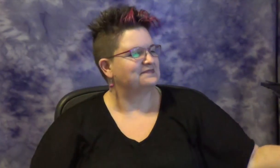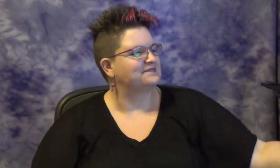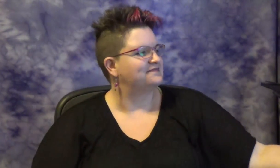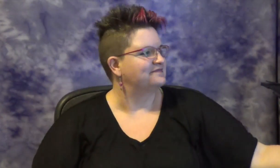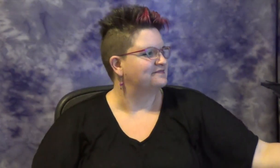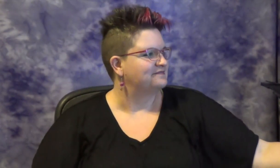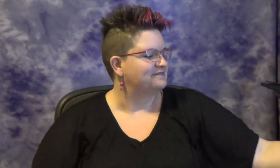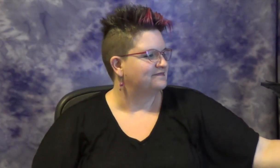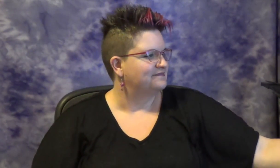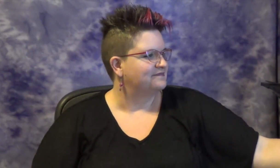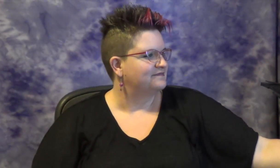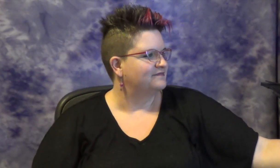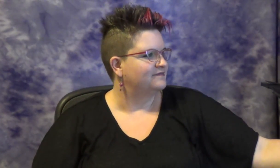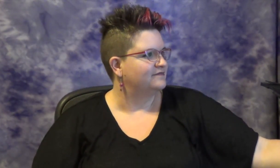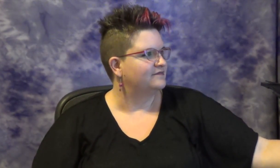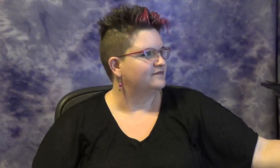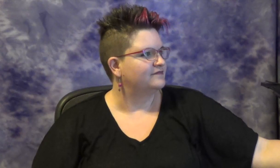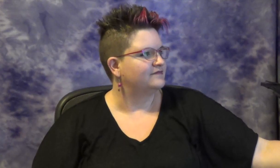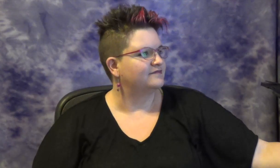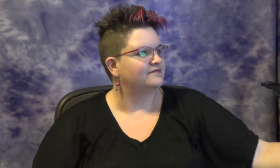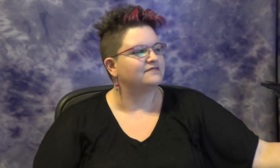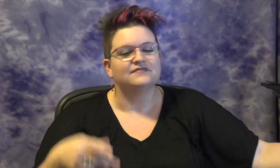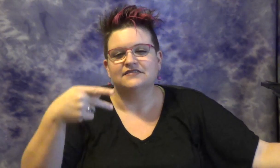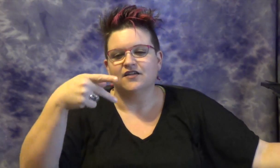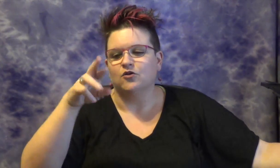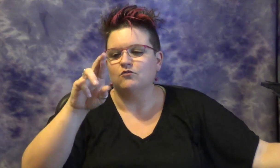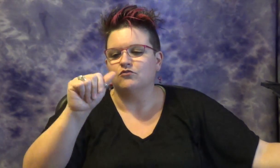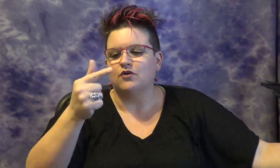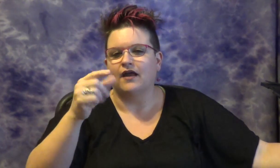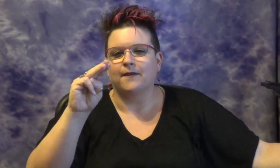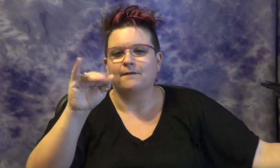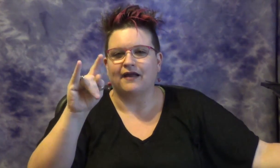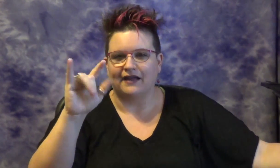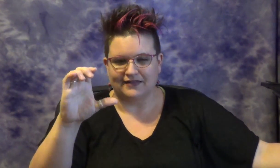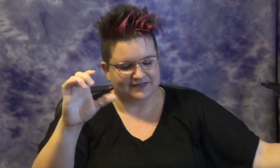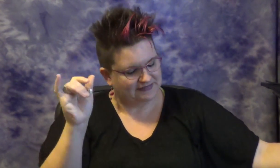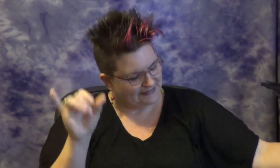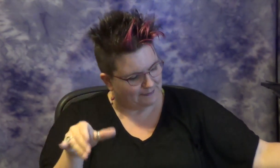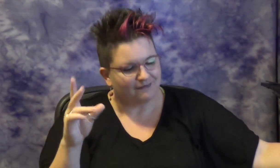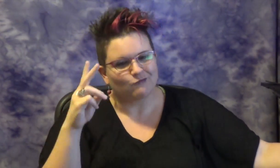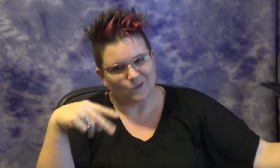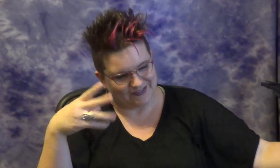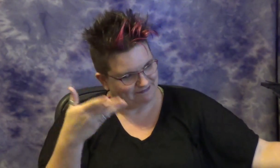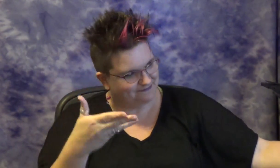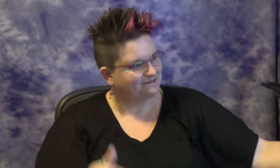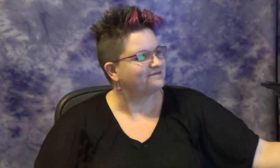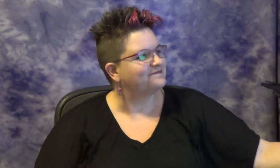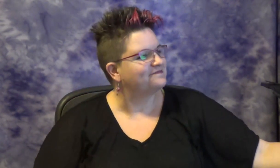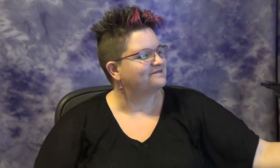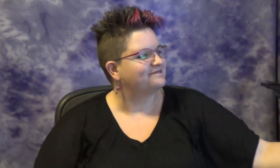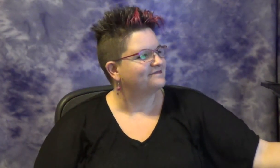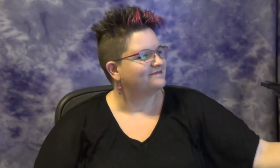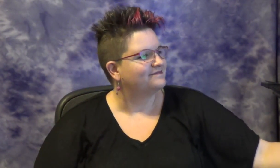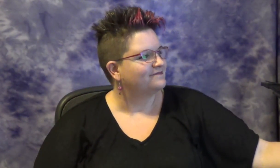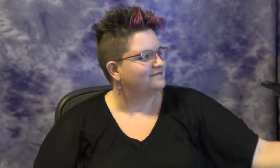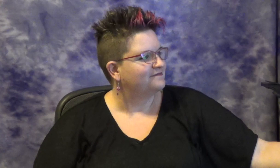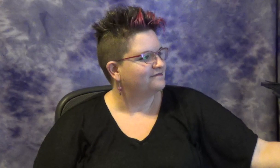Again, semantics, I want you to read that, read all about that. Also pragmatics, just read the PowerPoint. It's pretty